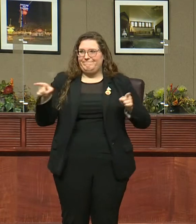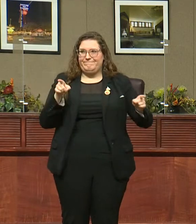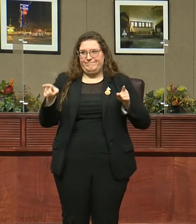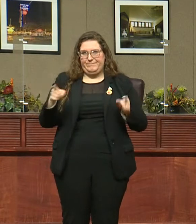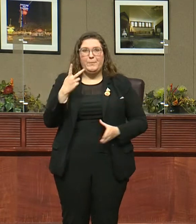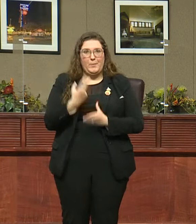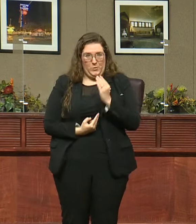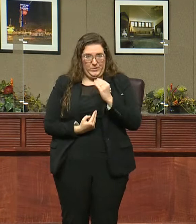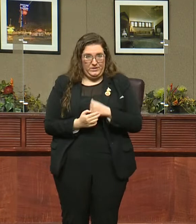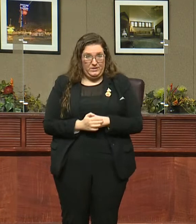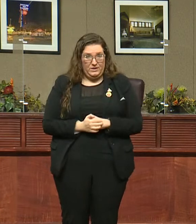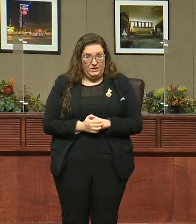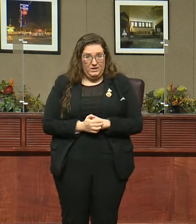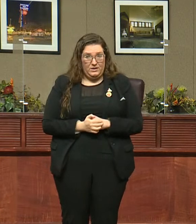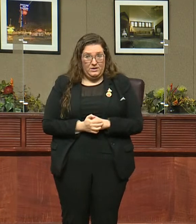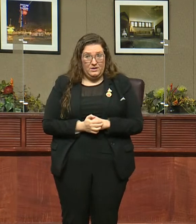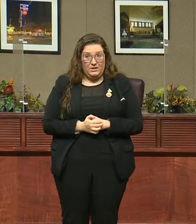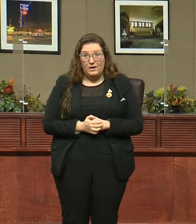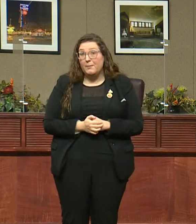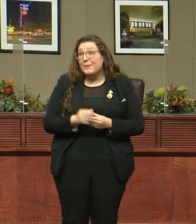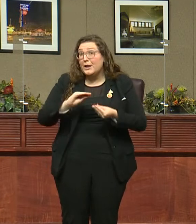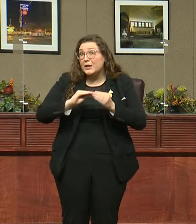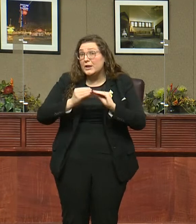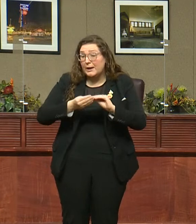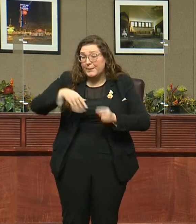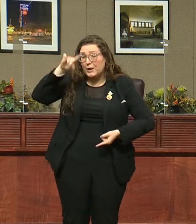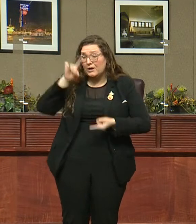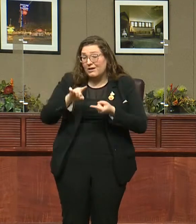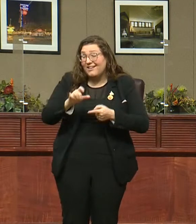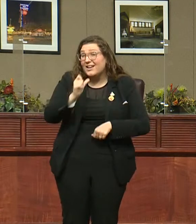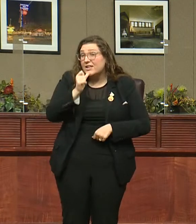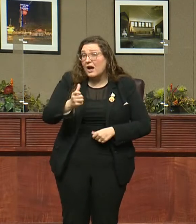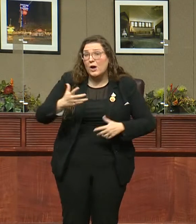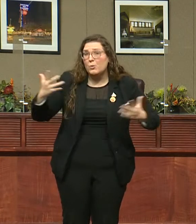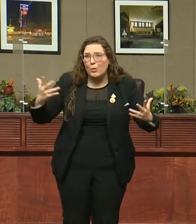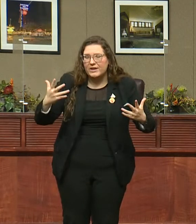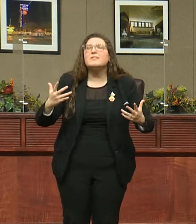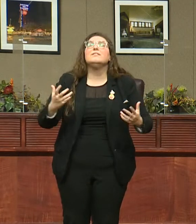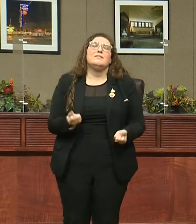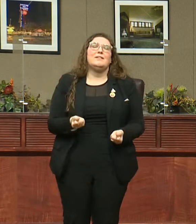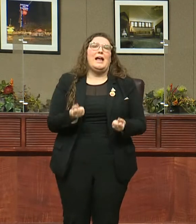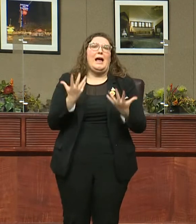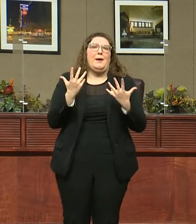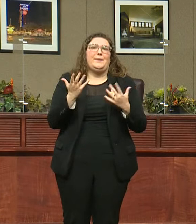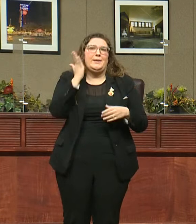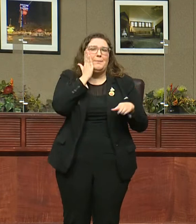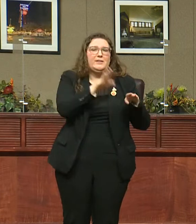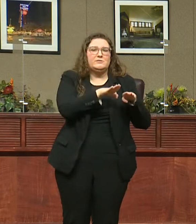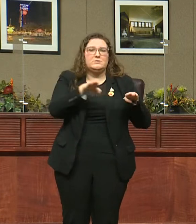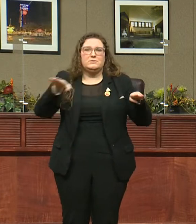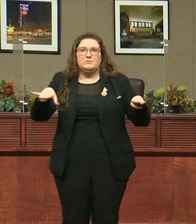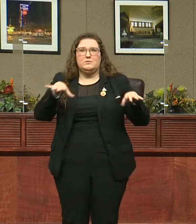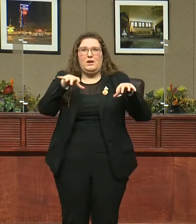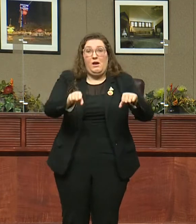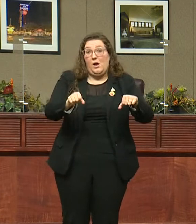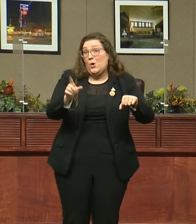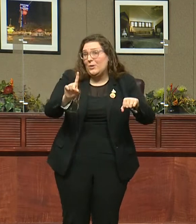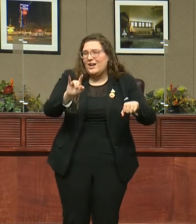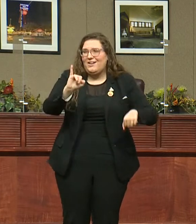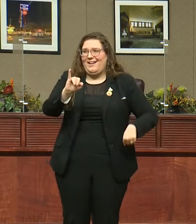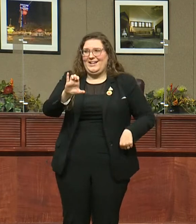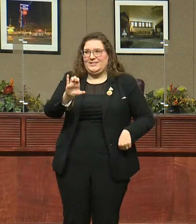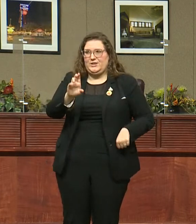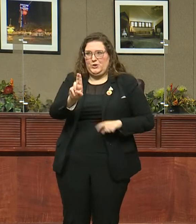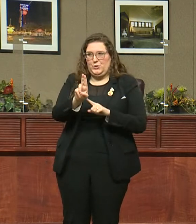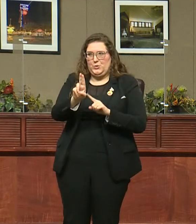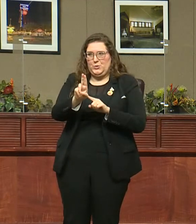the number of people using ICU beds. Slightly, but it's an increase. And also what is increasing is the